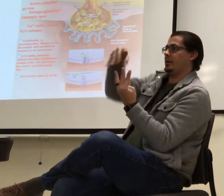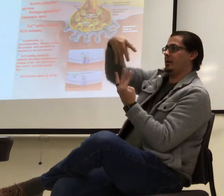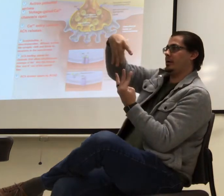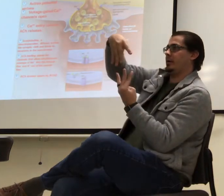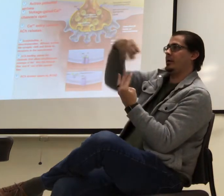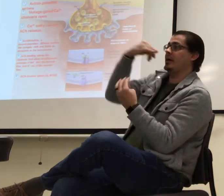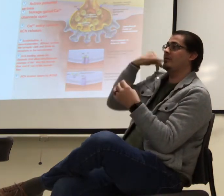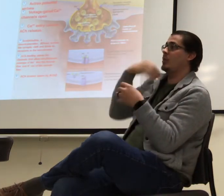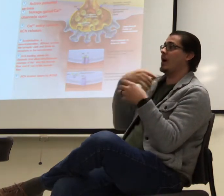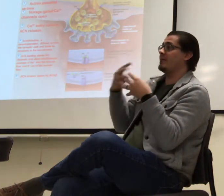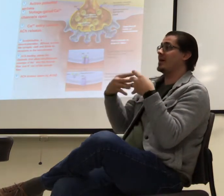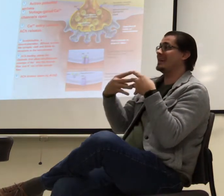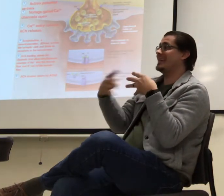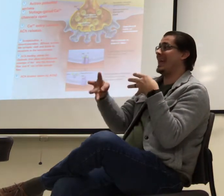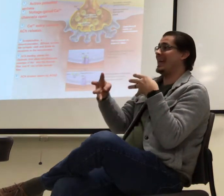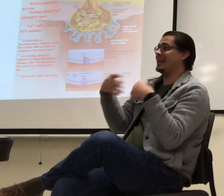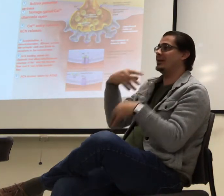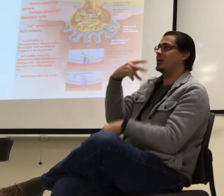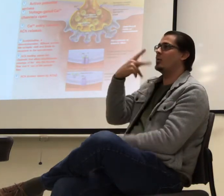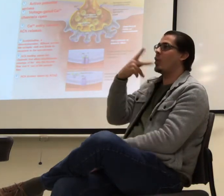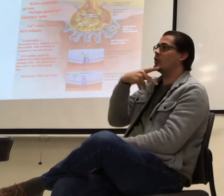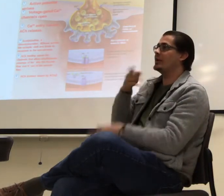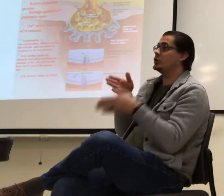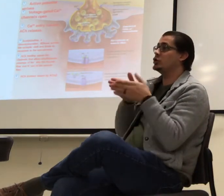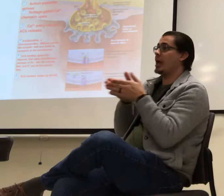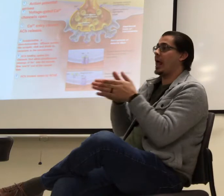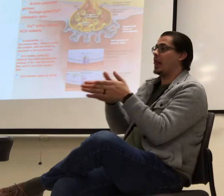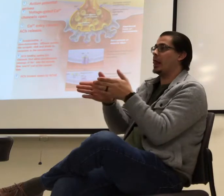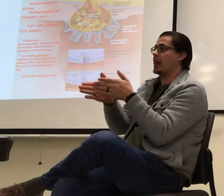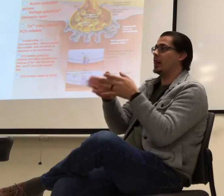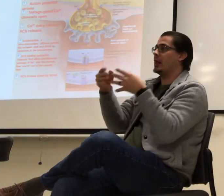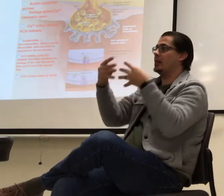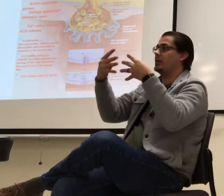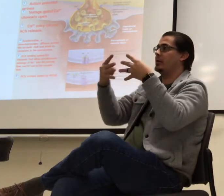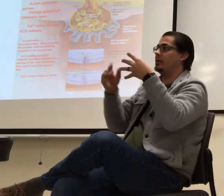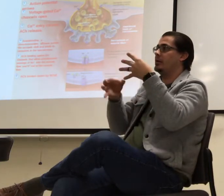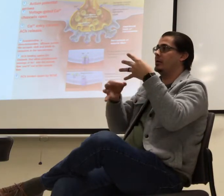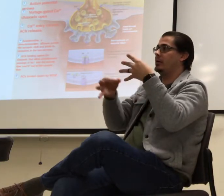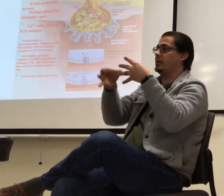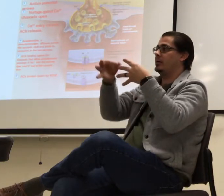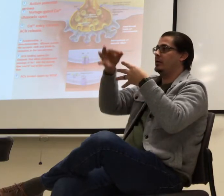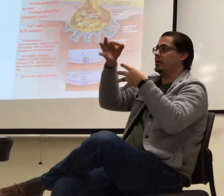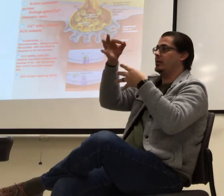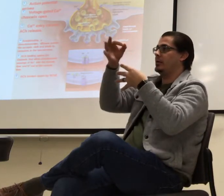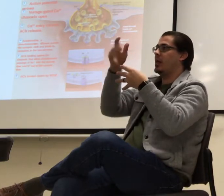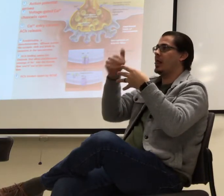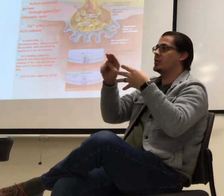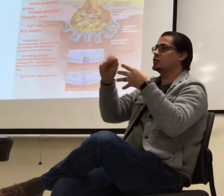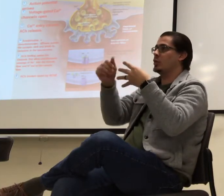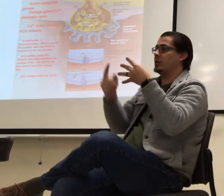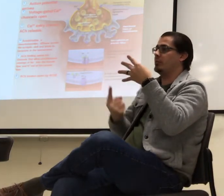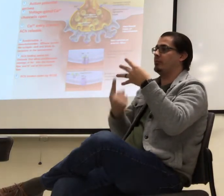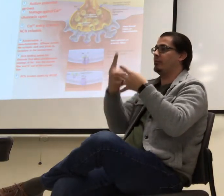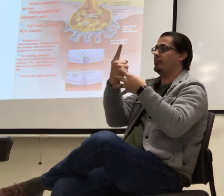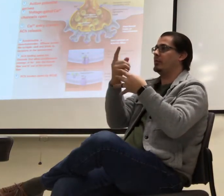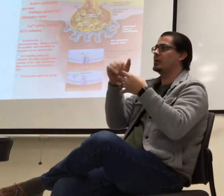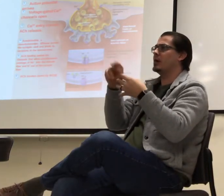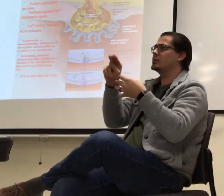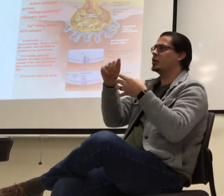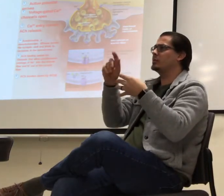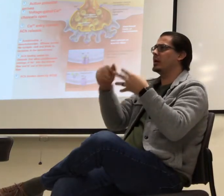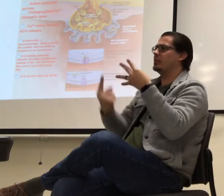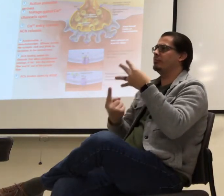a gate, a protein channel that's ligand gated that allows for sodium to pass, well, now sodium can get